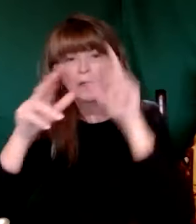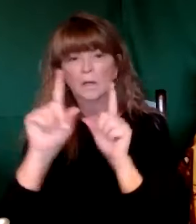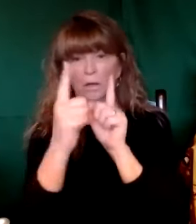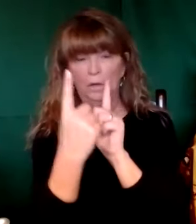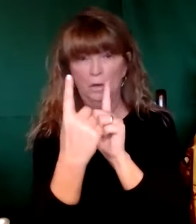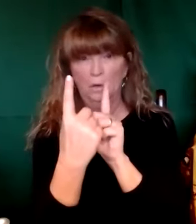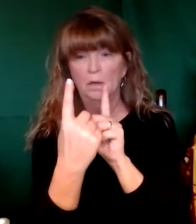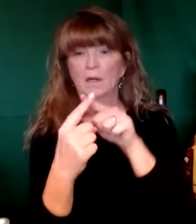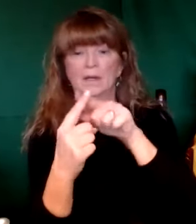in